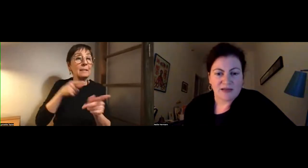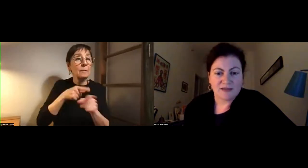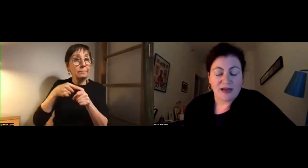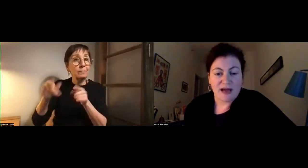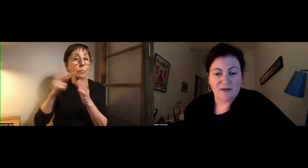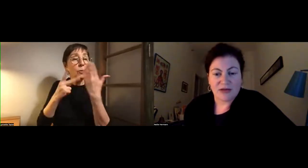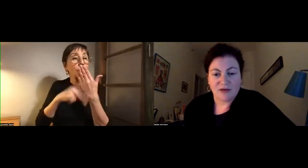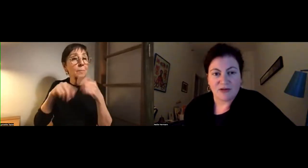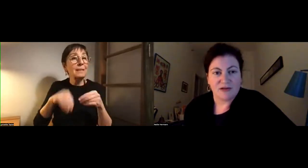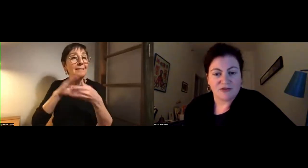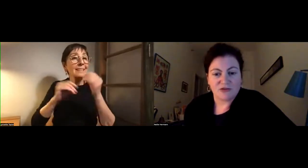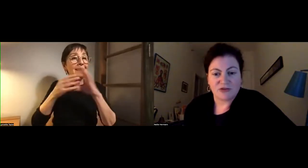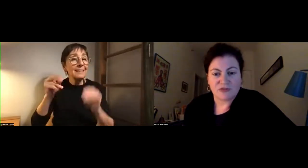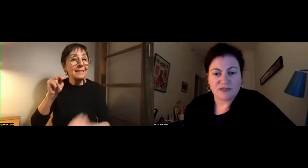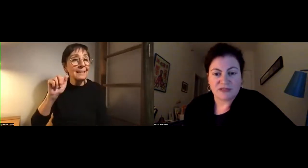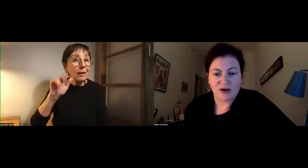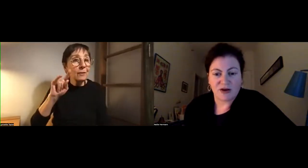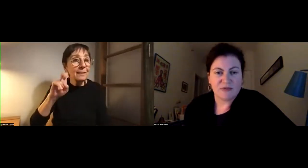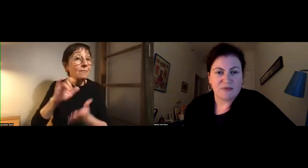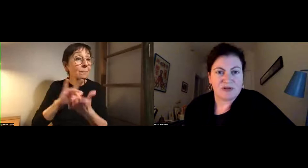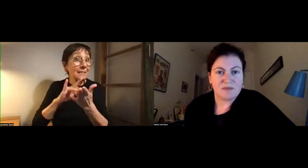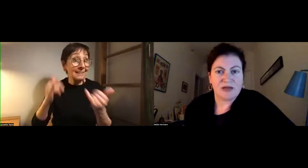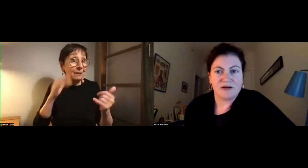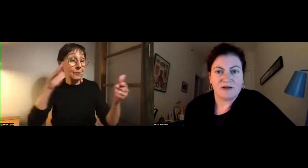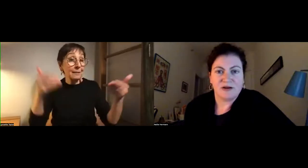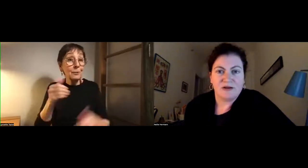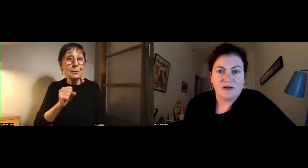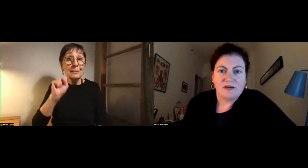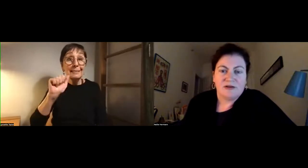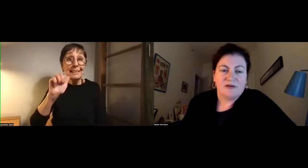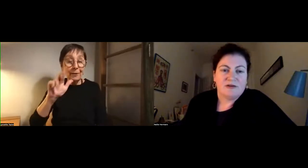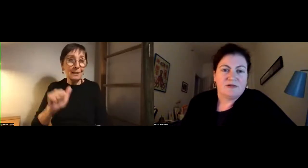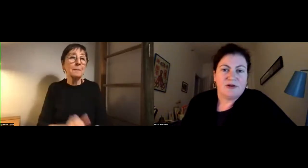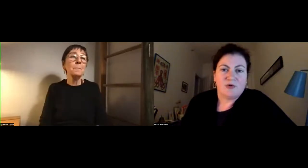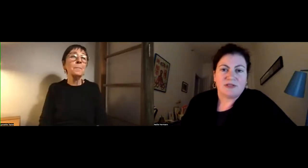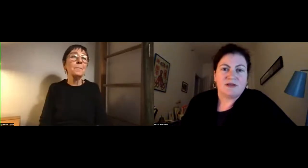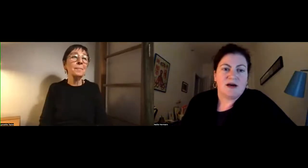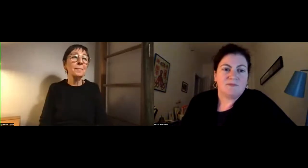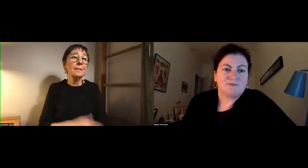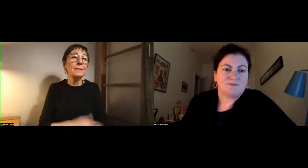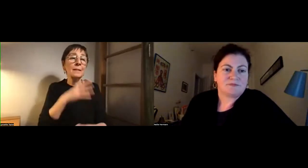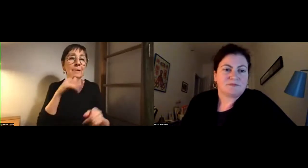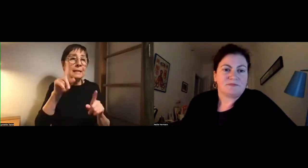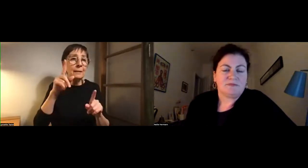Okay. I am now going to introduce Sara. Let me pull up my other note.